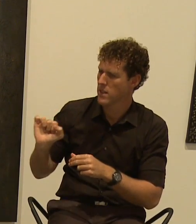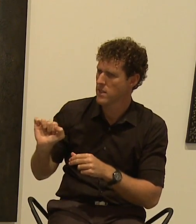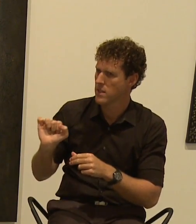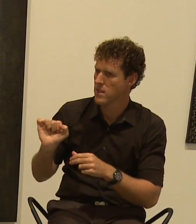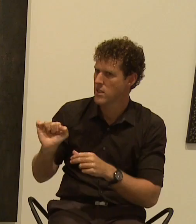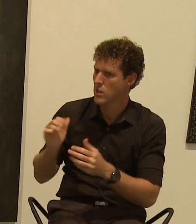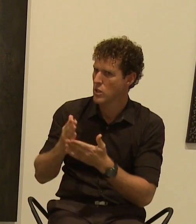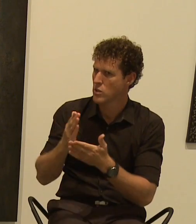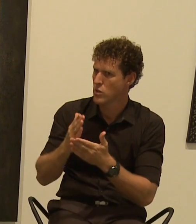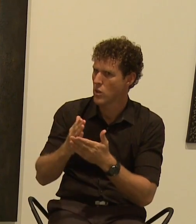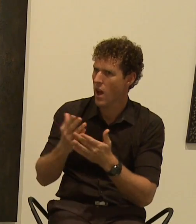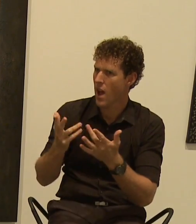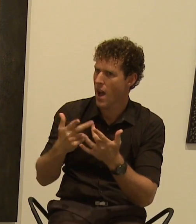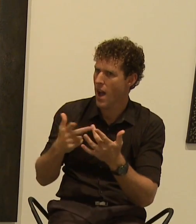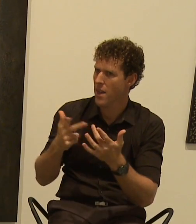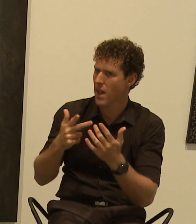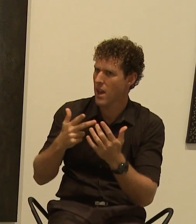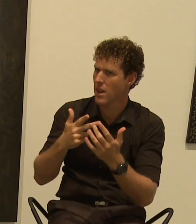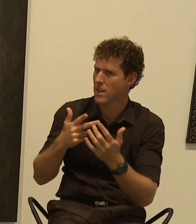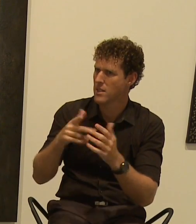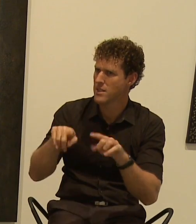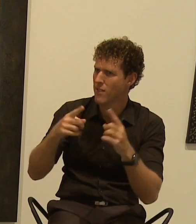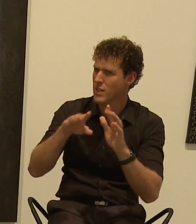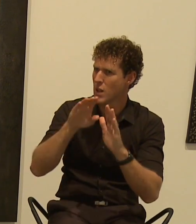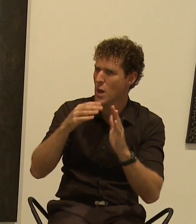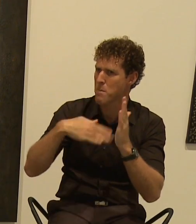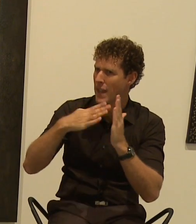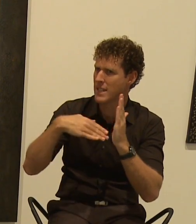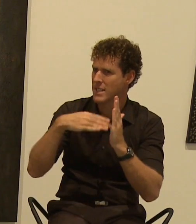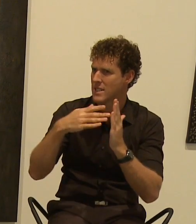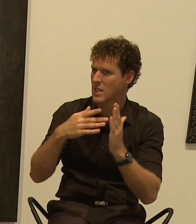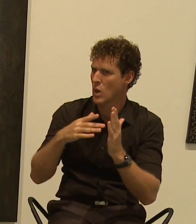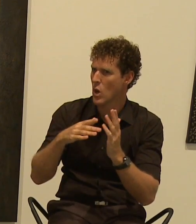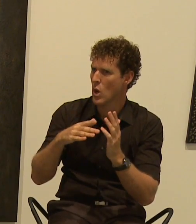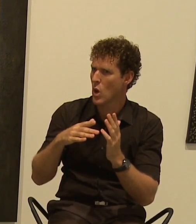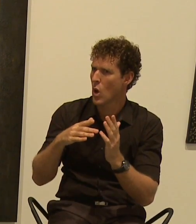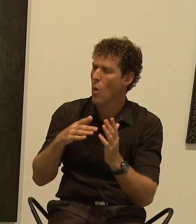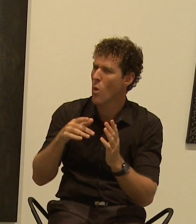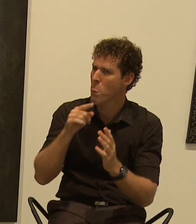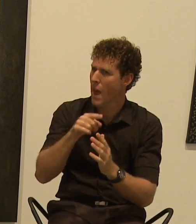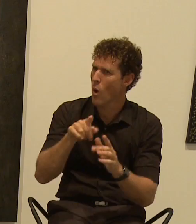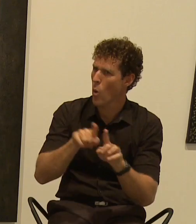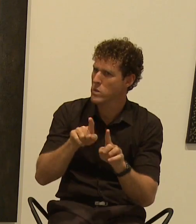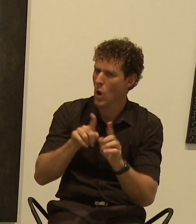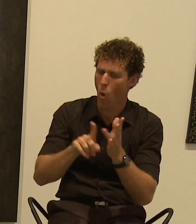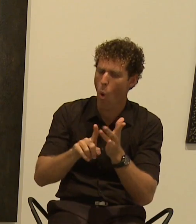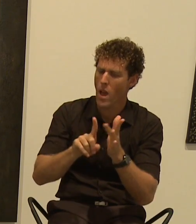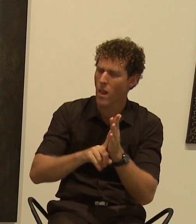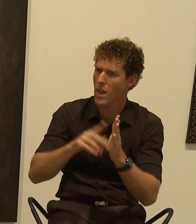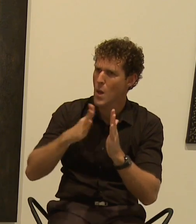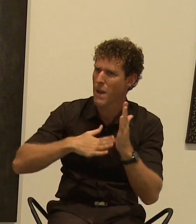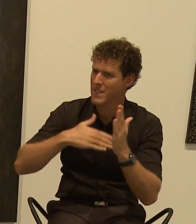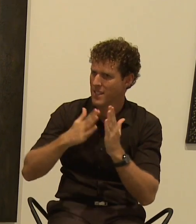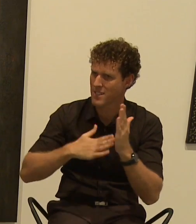paintings of images, the Captain Cook paintings, which are also oil paintings,